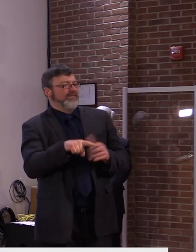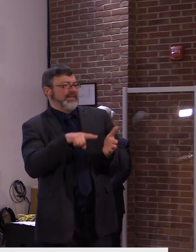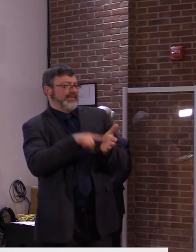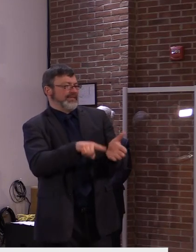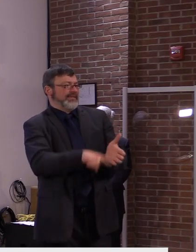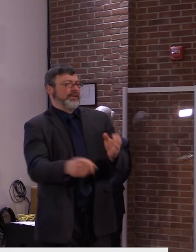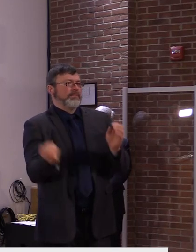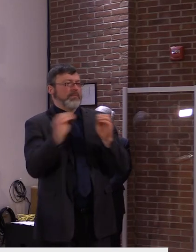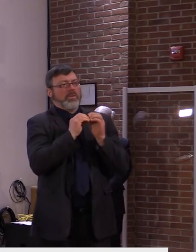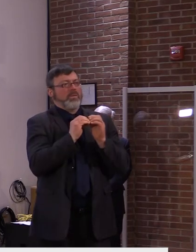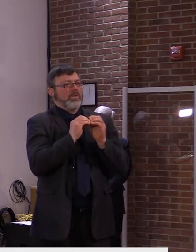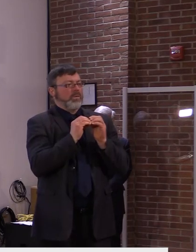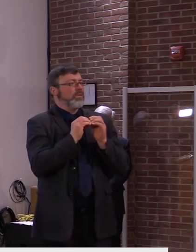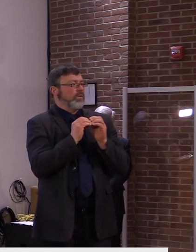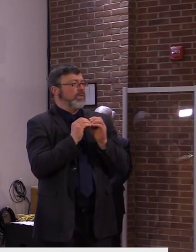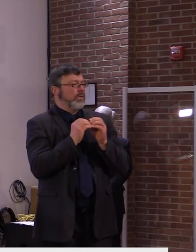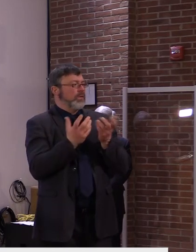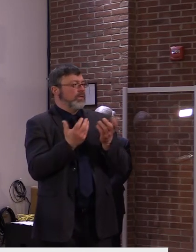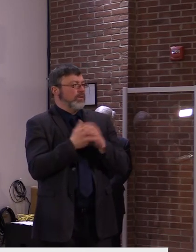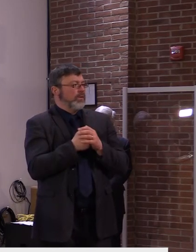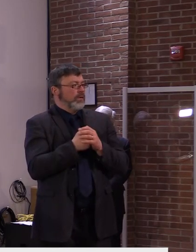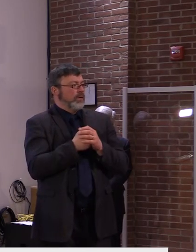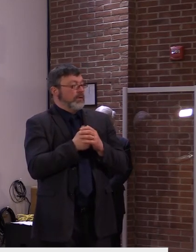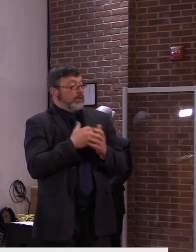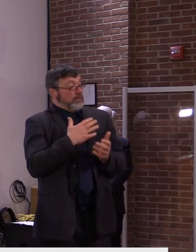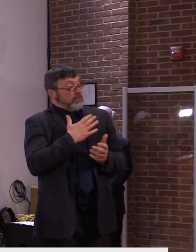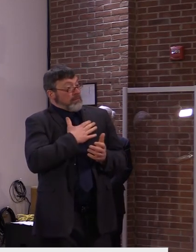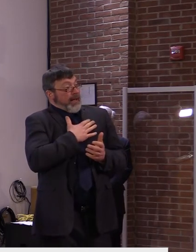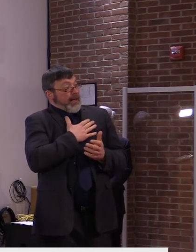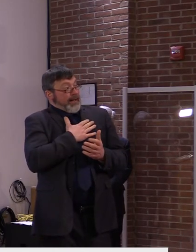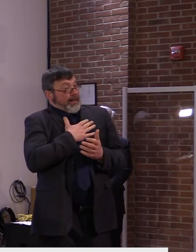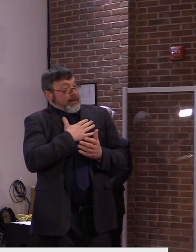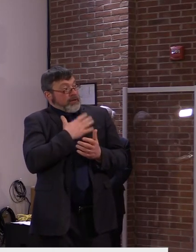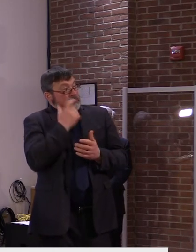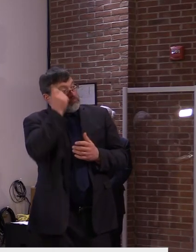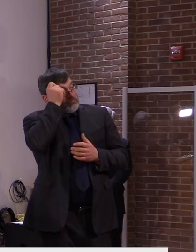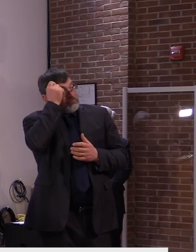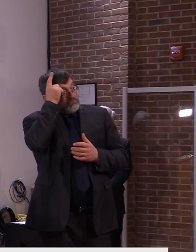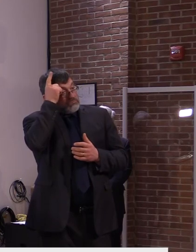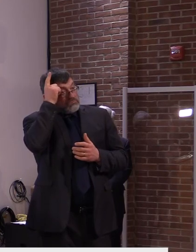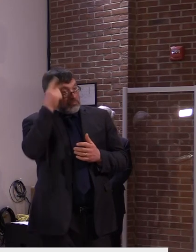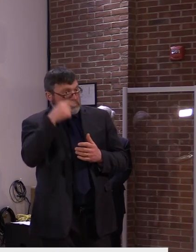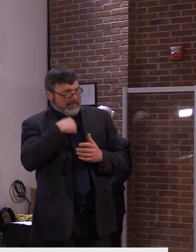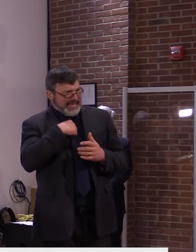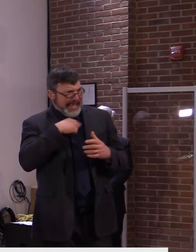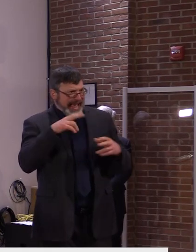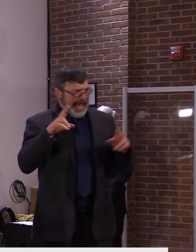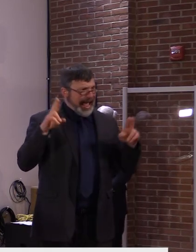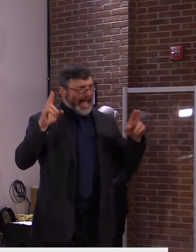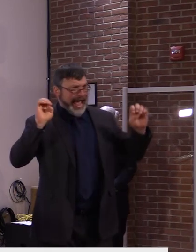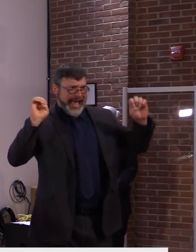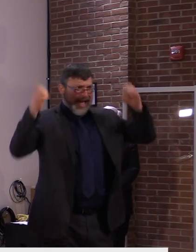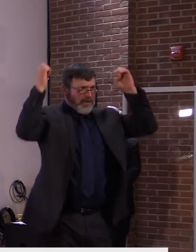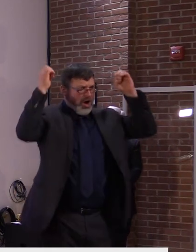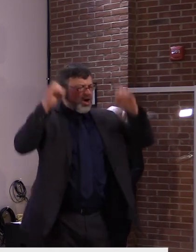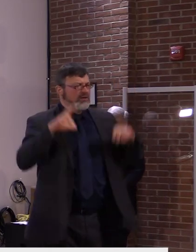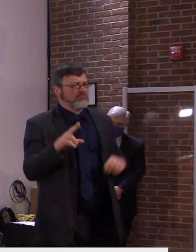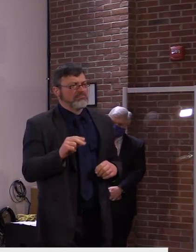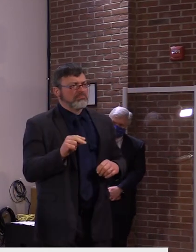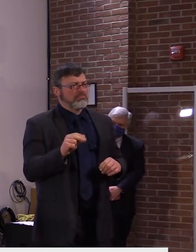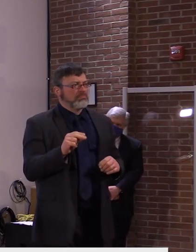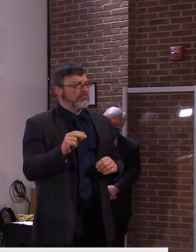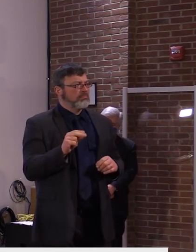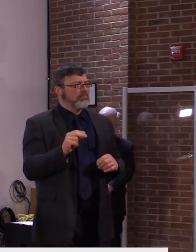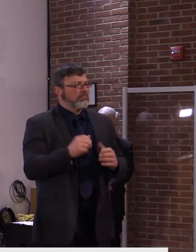of surfaced that has gone on the radar screen as a area of